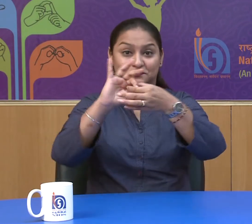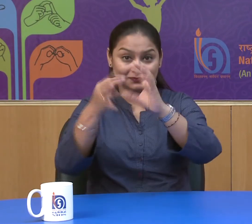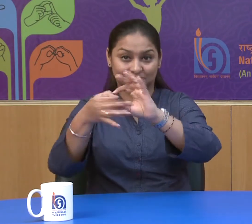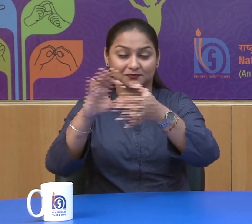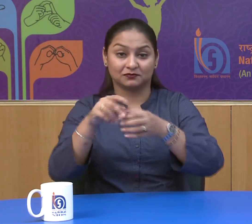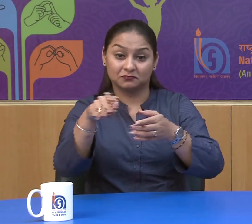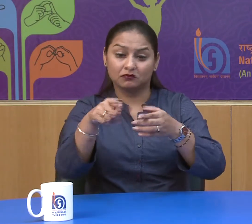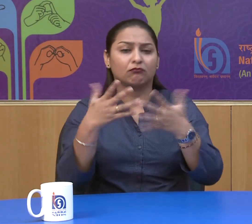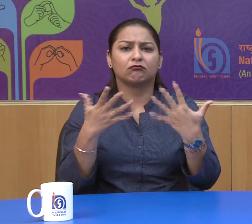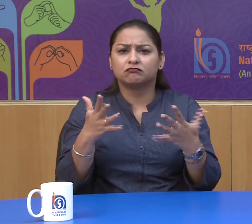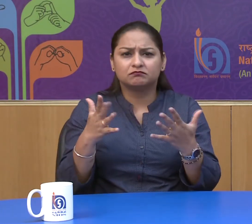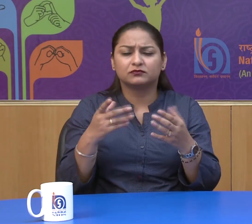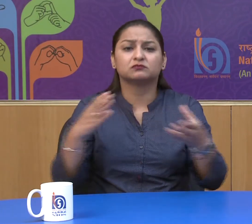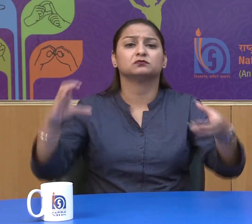there was no unity of pattern